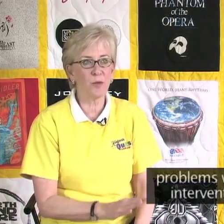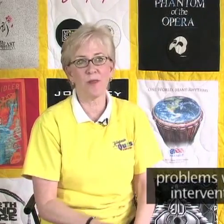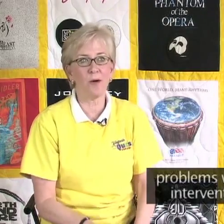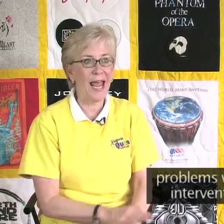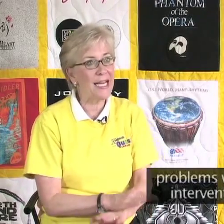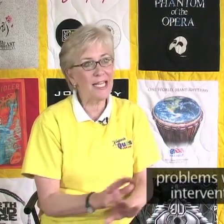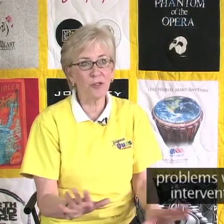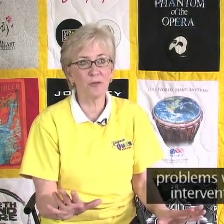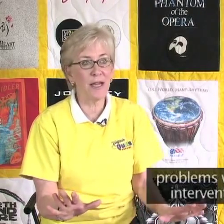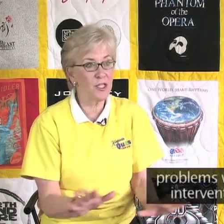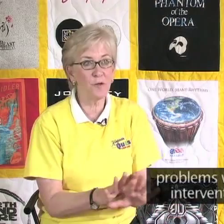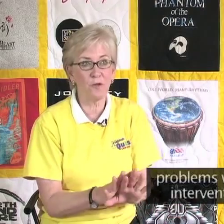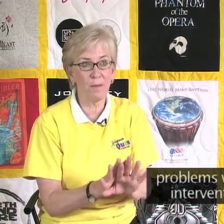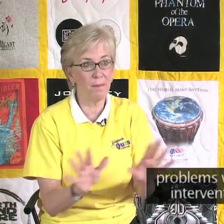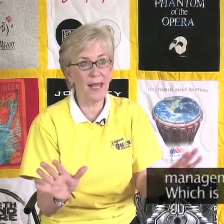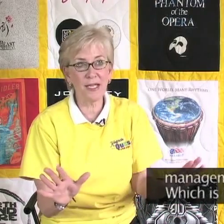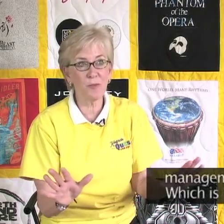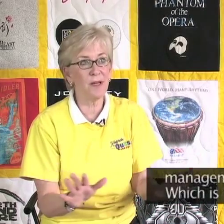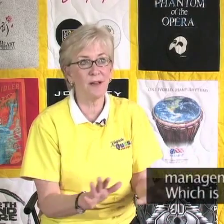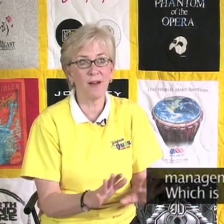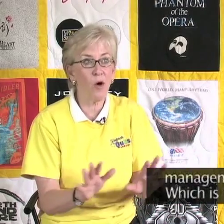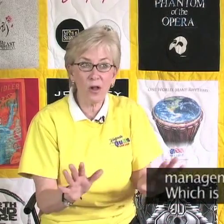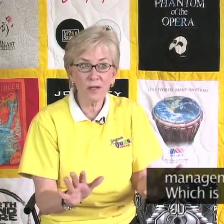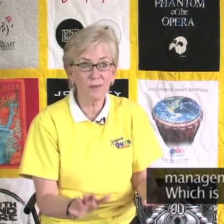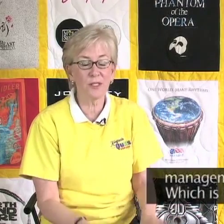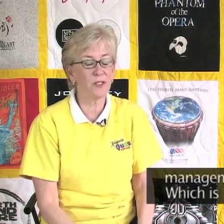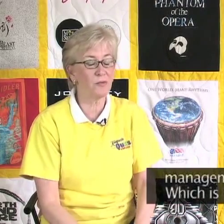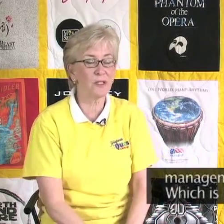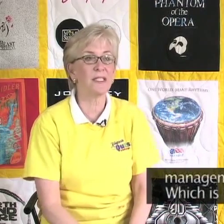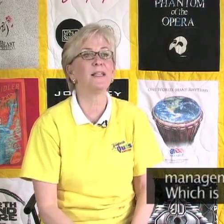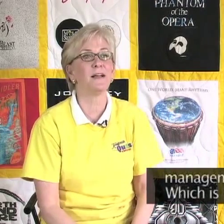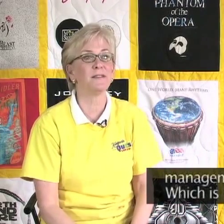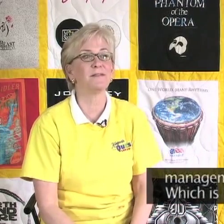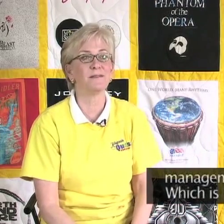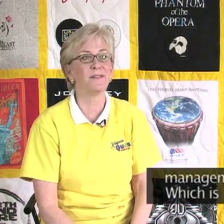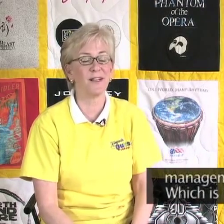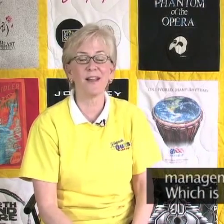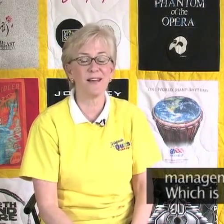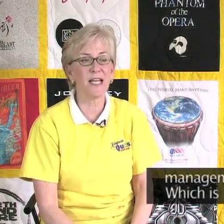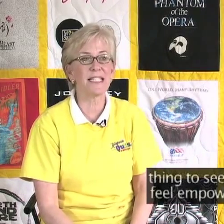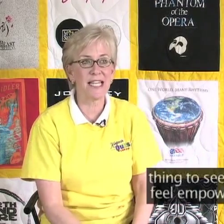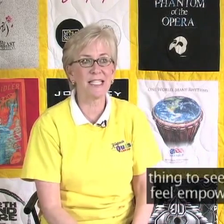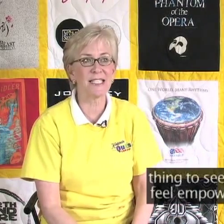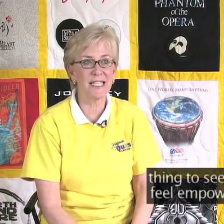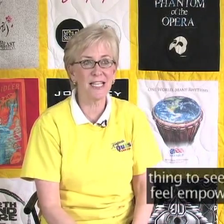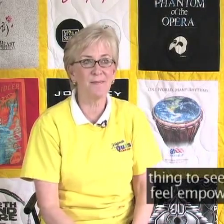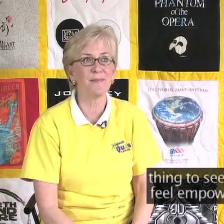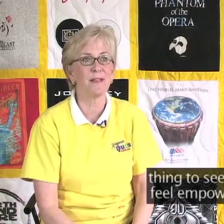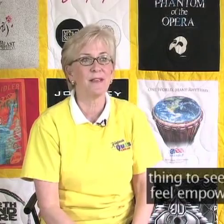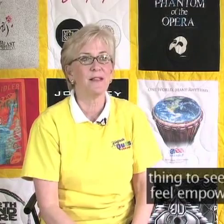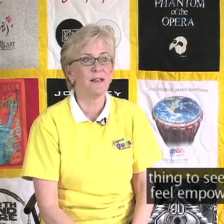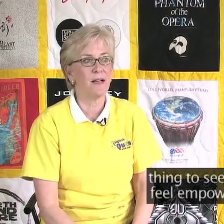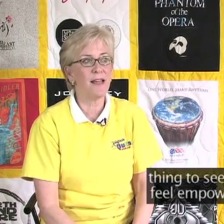problems without any intervention from management at all, which is really a nice thing to see. I